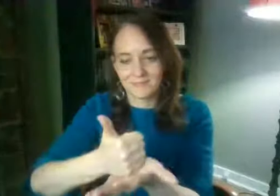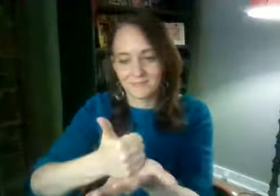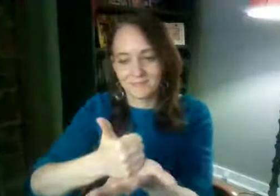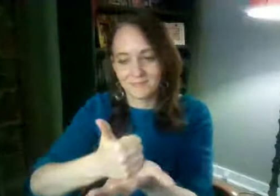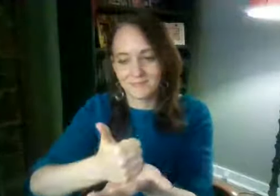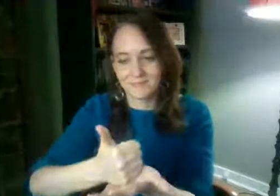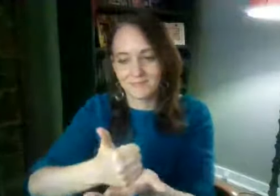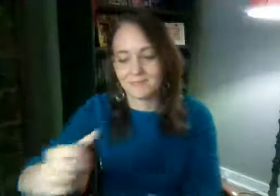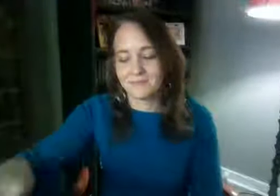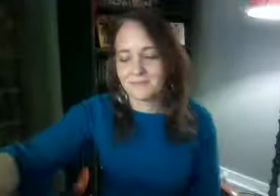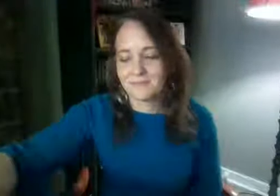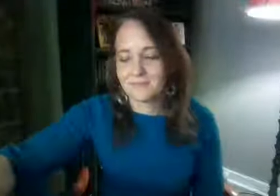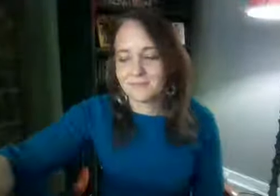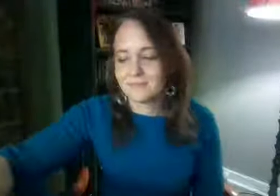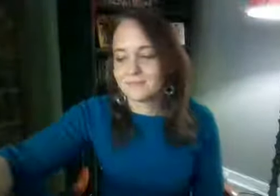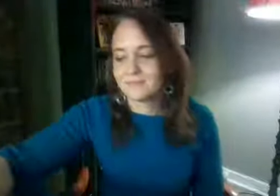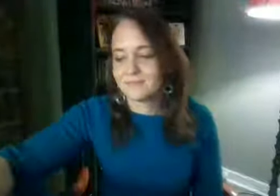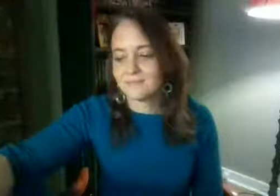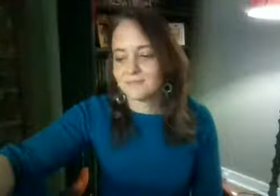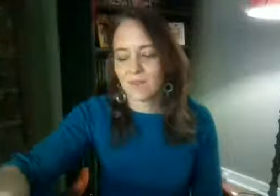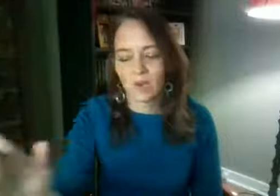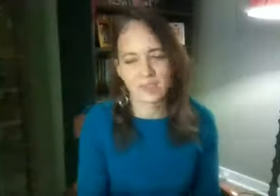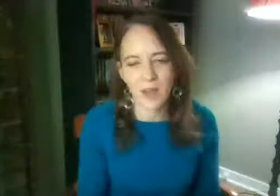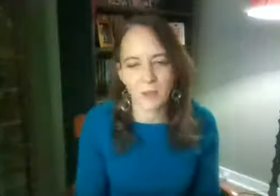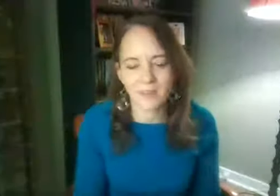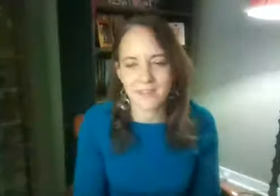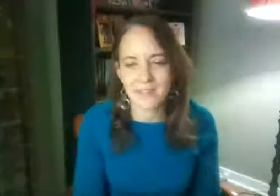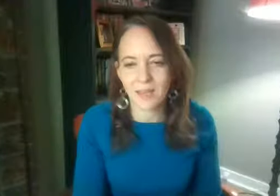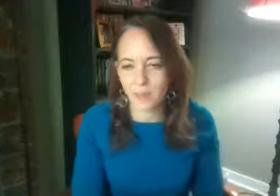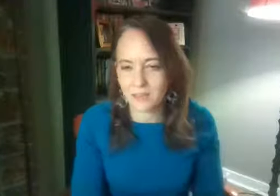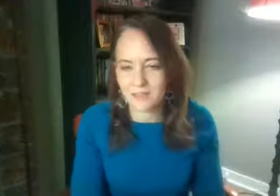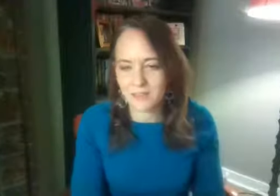amen. Yaseh shalom. Okay, so now we got the same words.